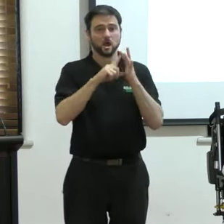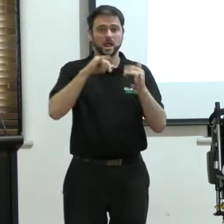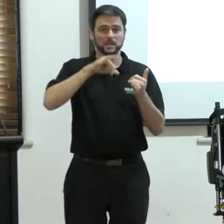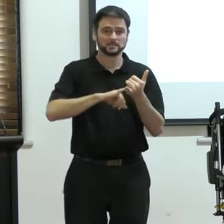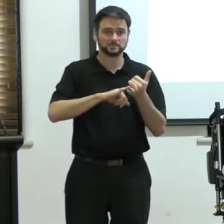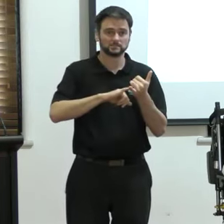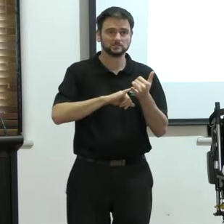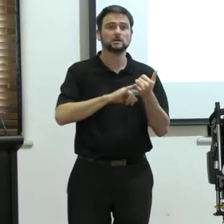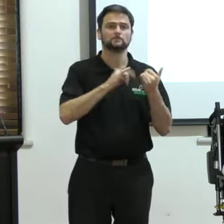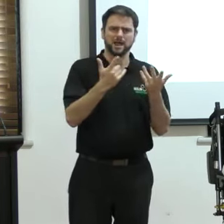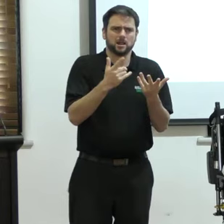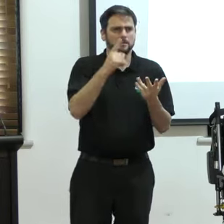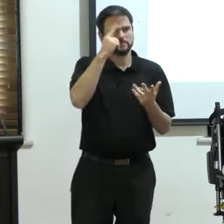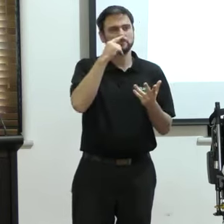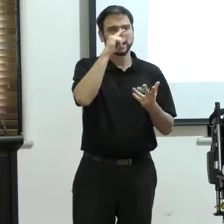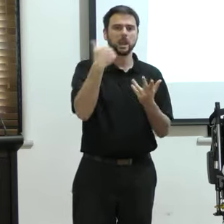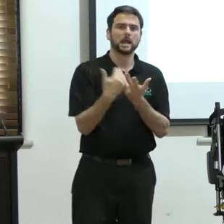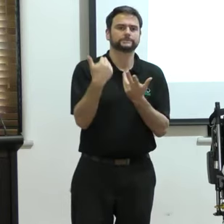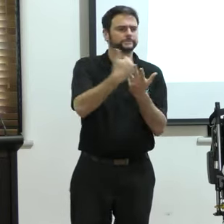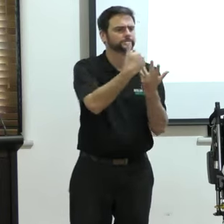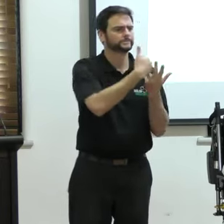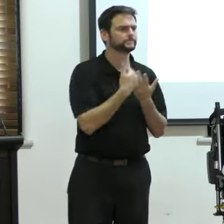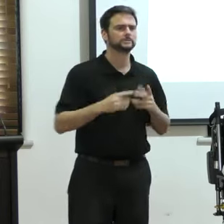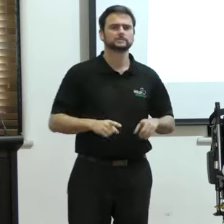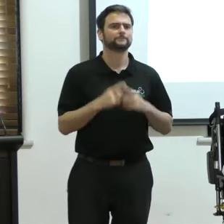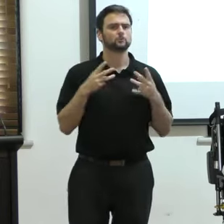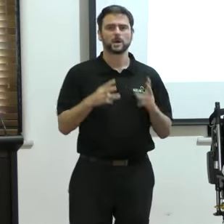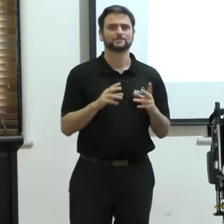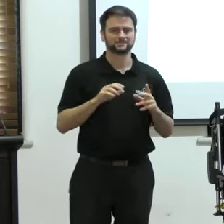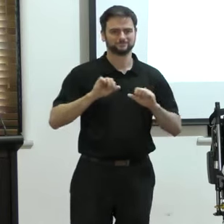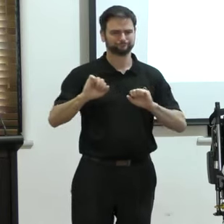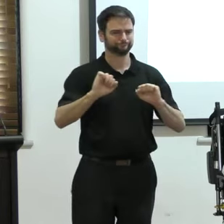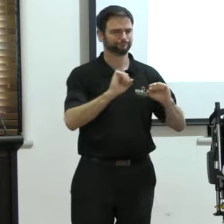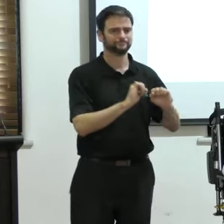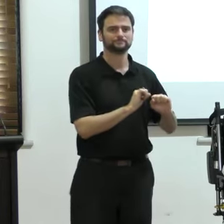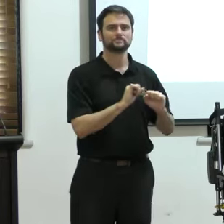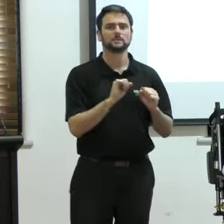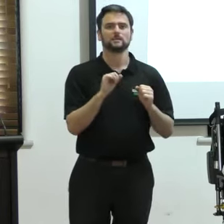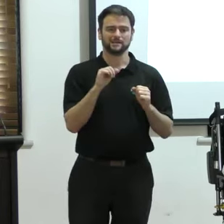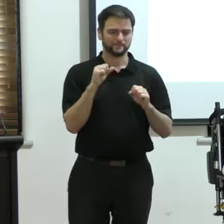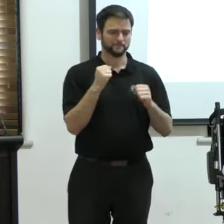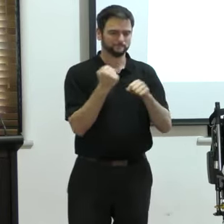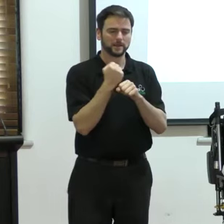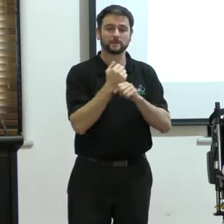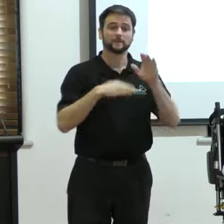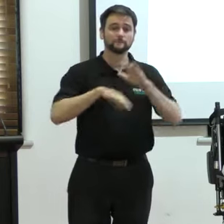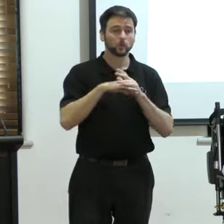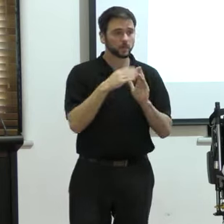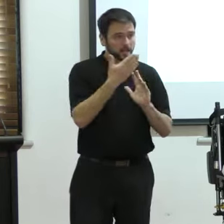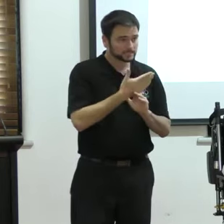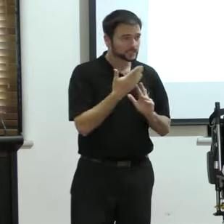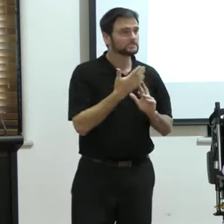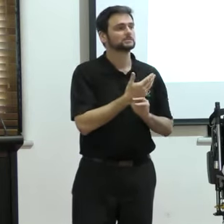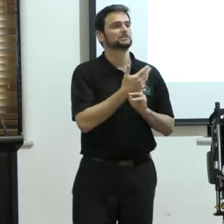formats and trying to dispel some of the jargon and make things a bit more accessible and a bit more